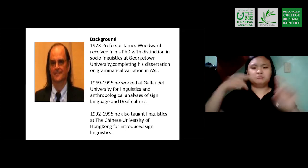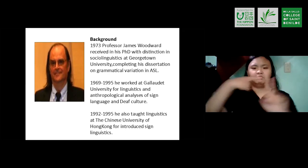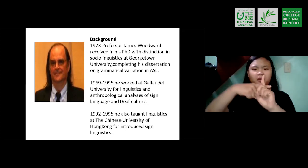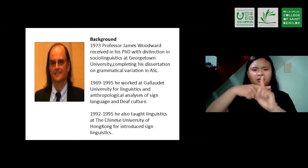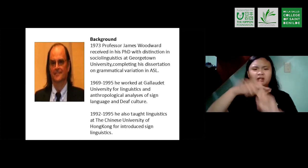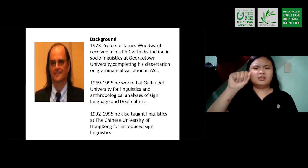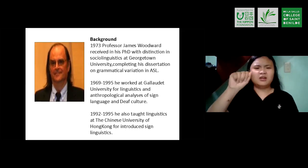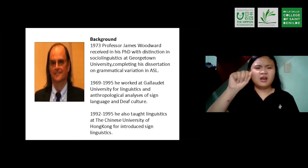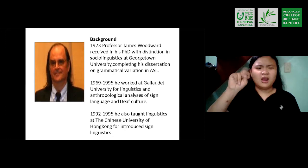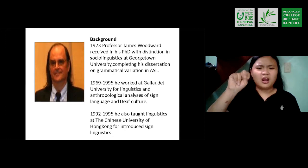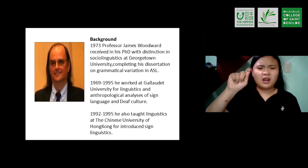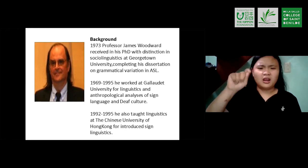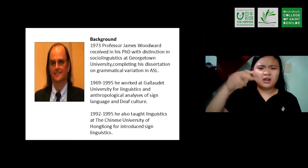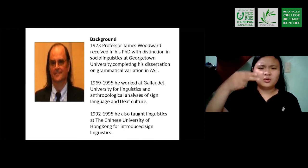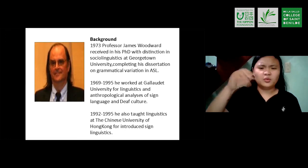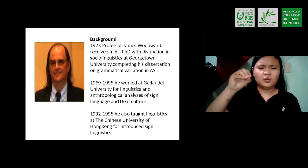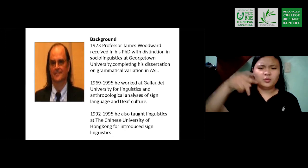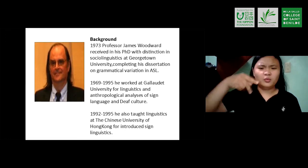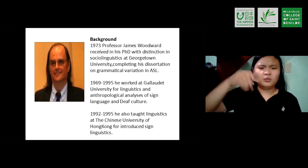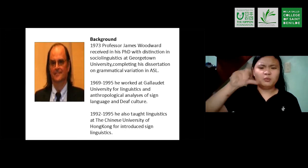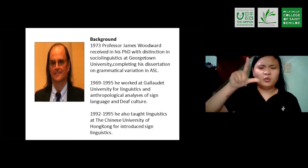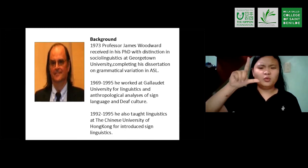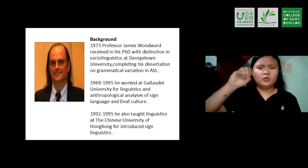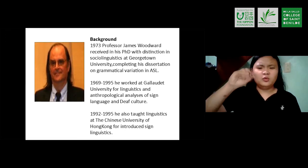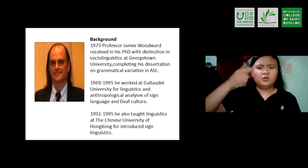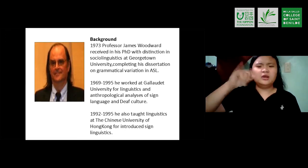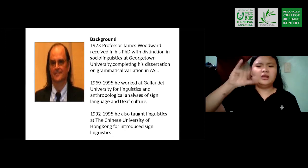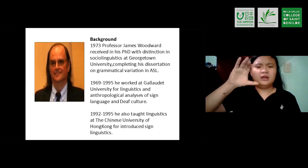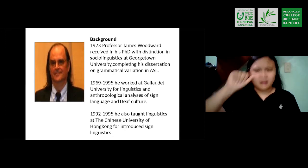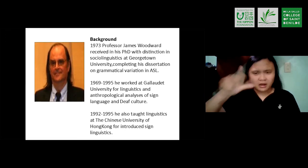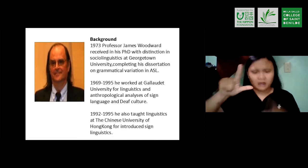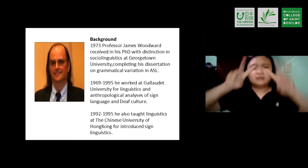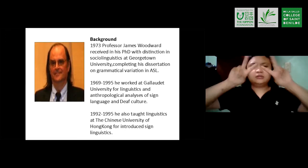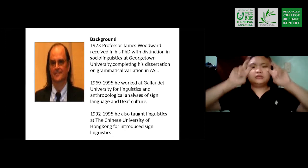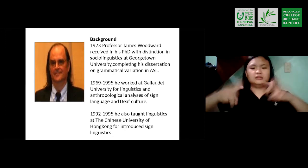he worked on linguistics